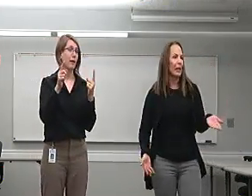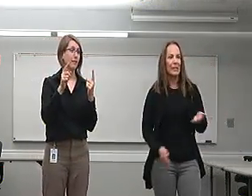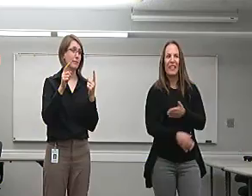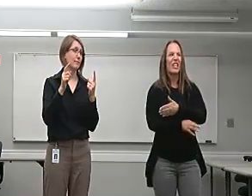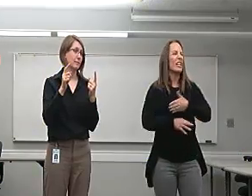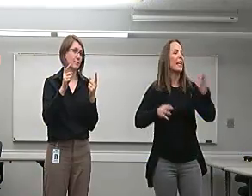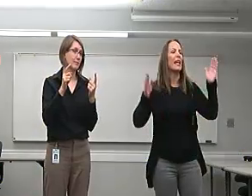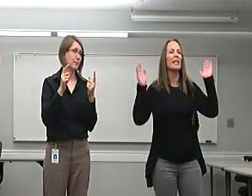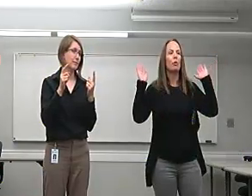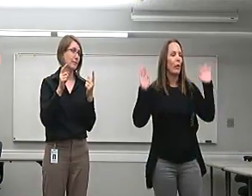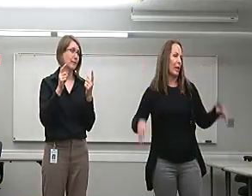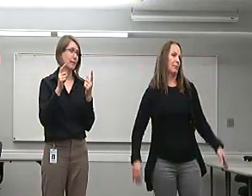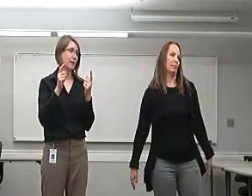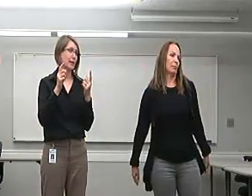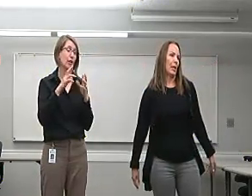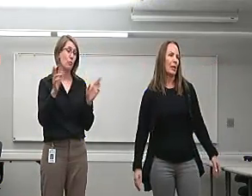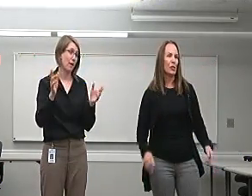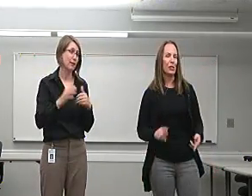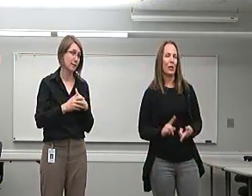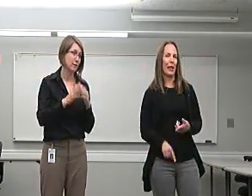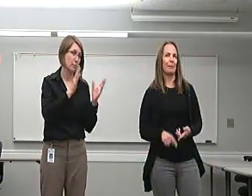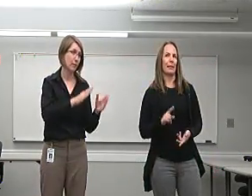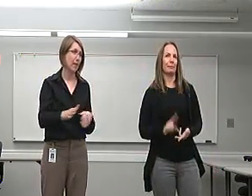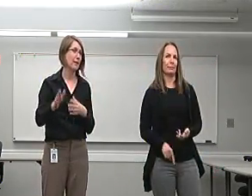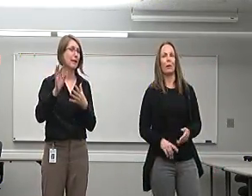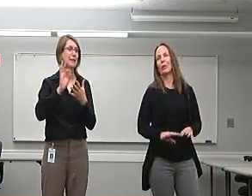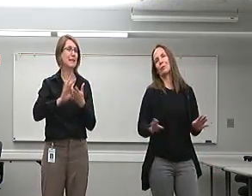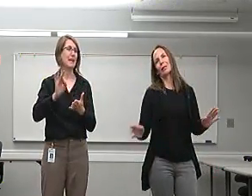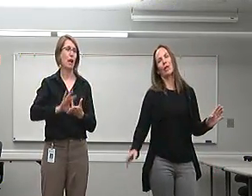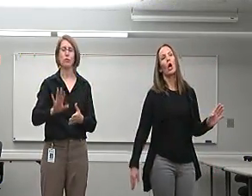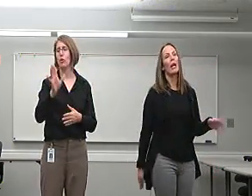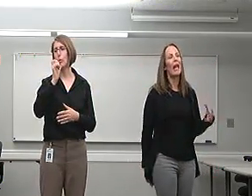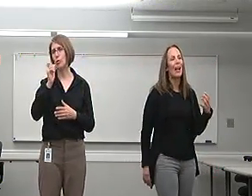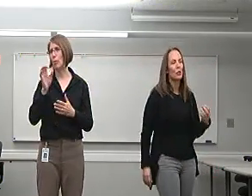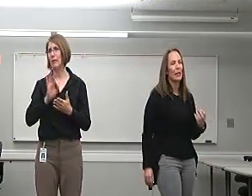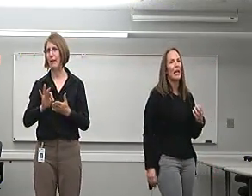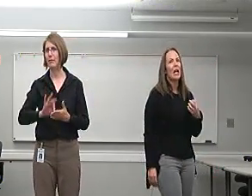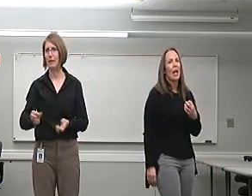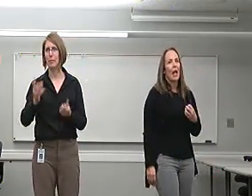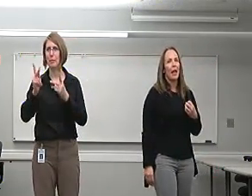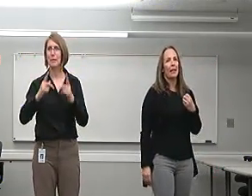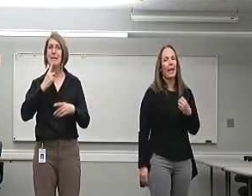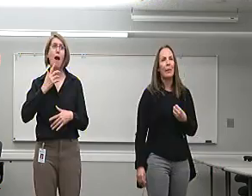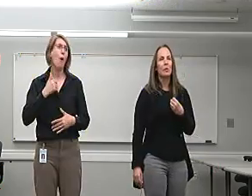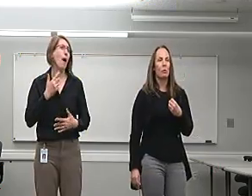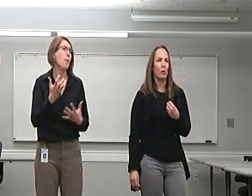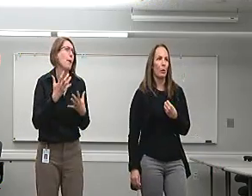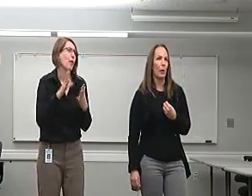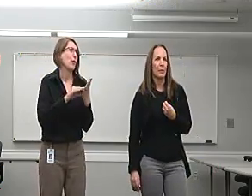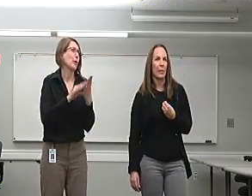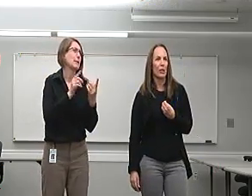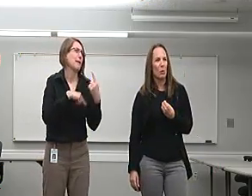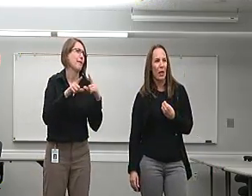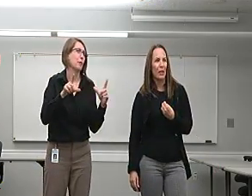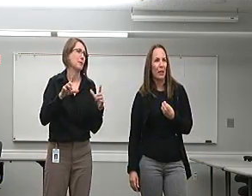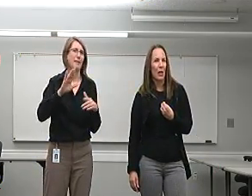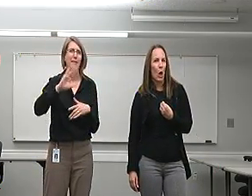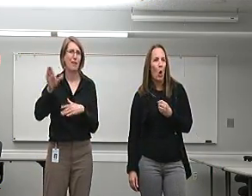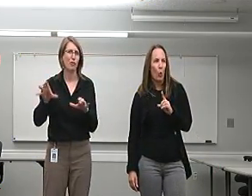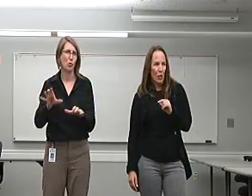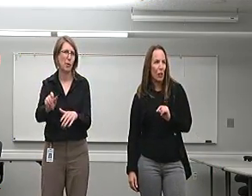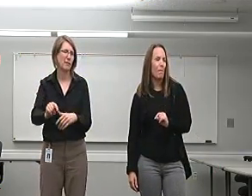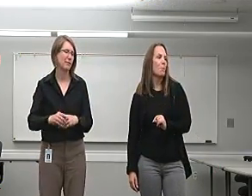get ready and just start counting. No, don't, because it came to a point where I was like, you know what? We should